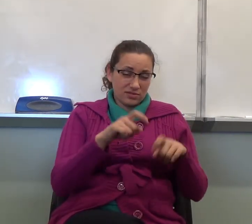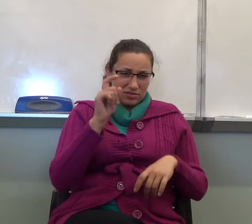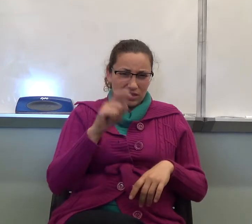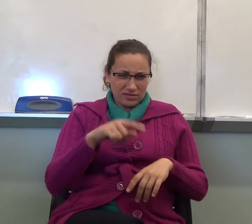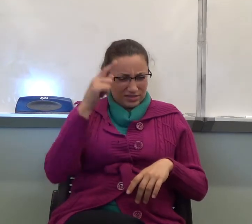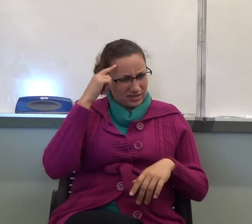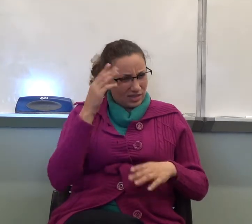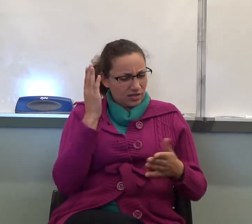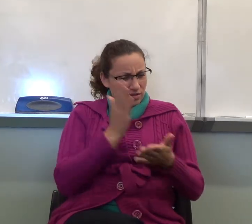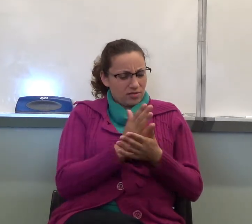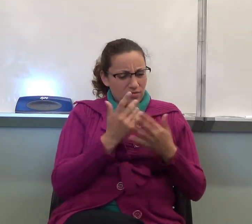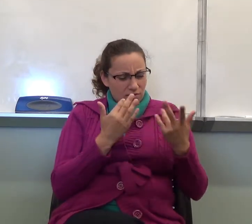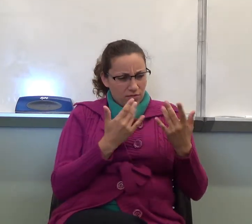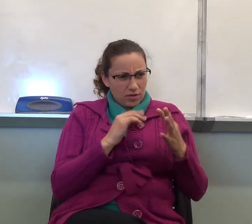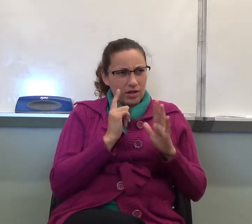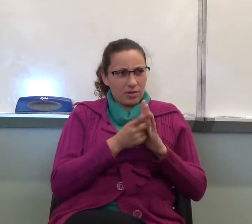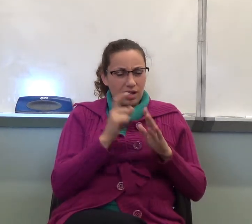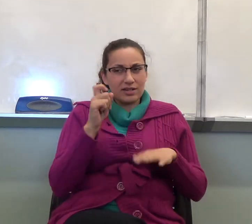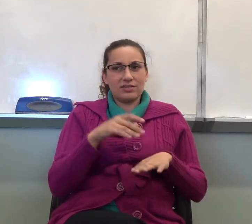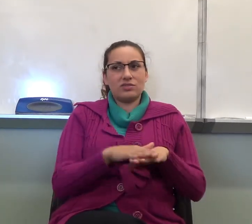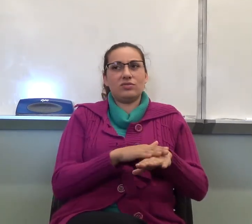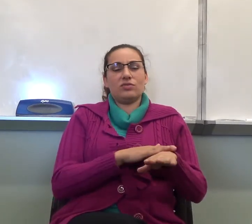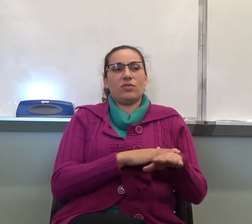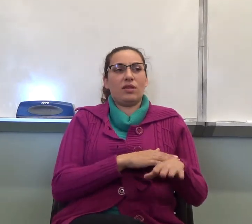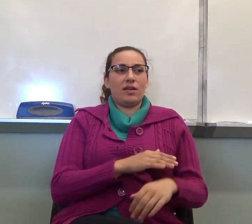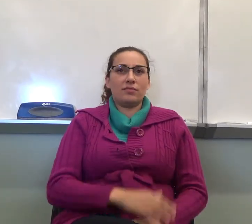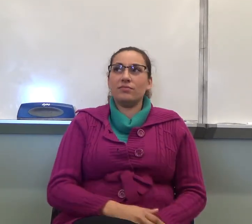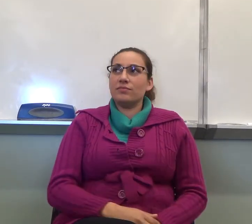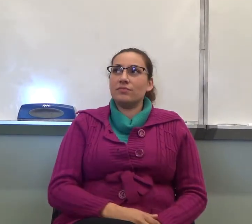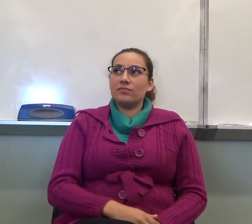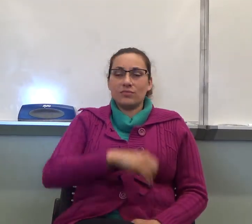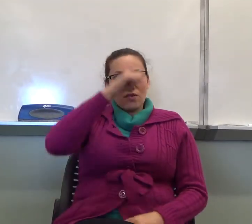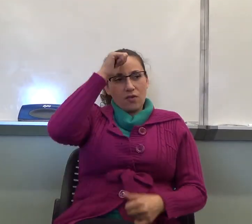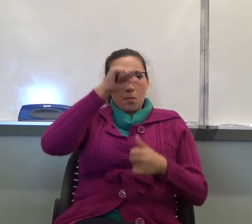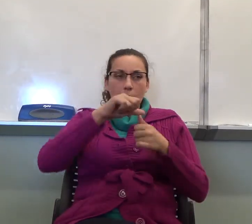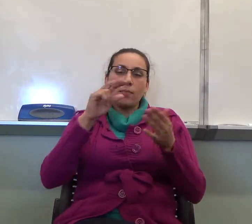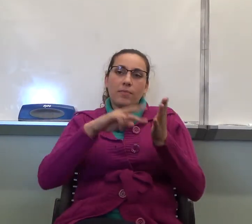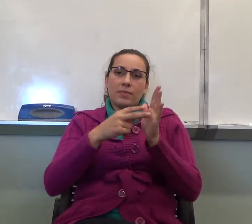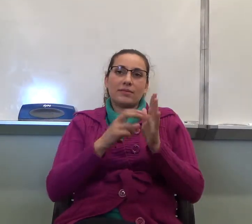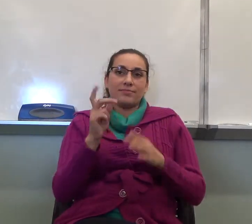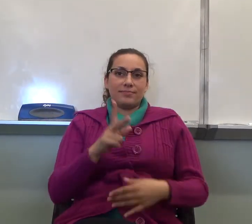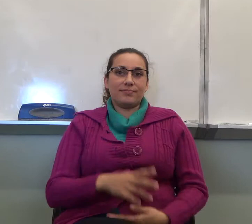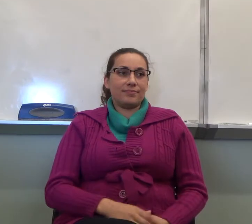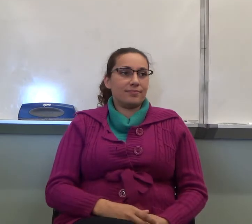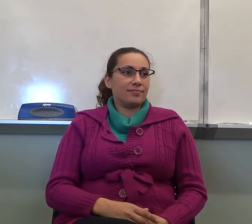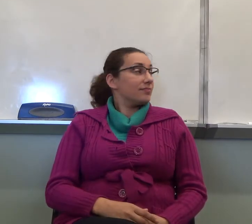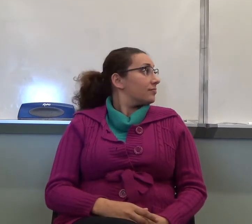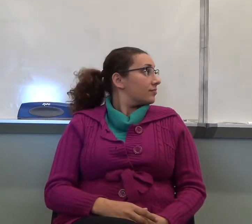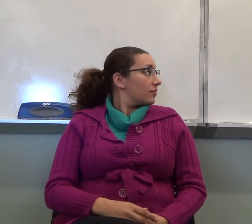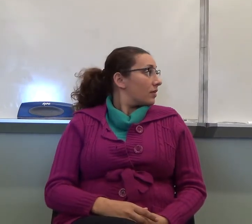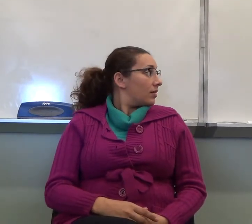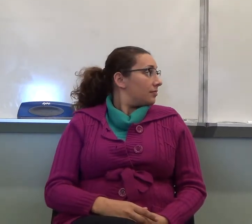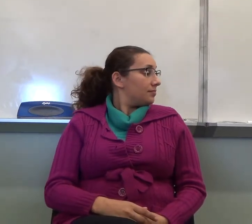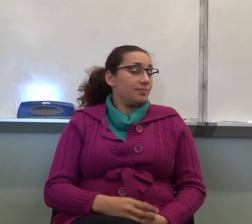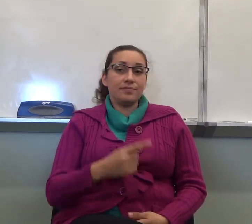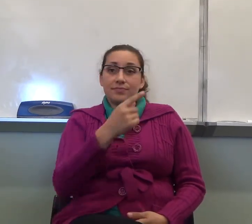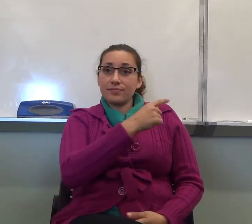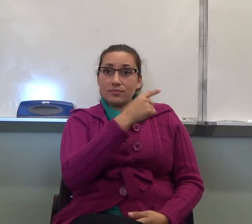down. That means something specific, you know, and remember what it means. So this notational problem that you see right